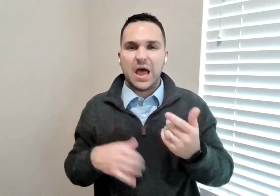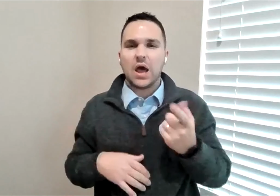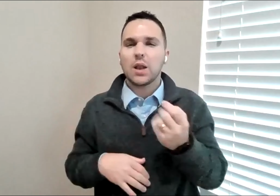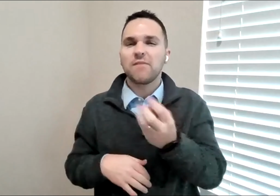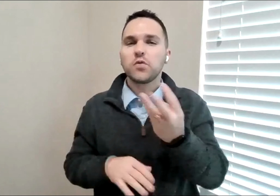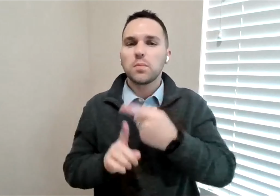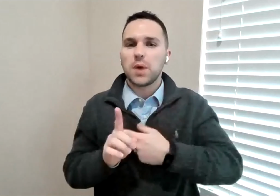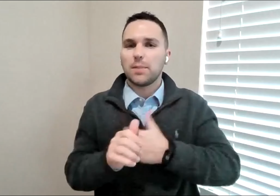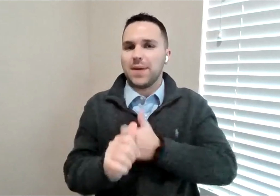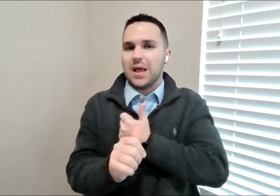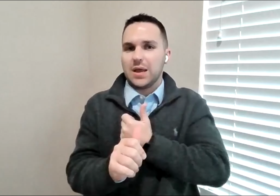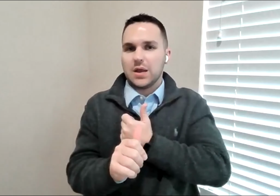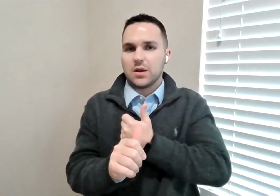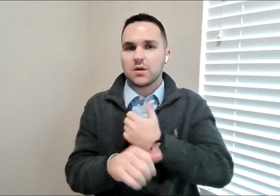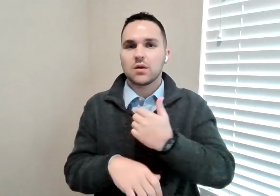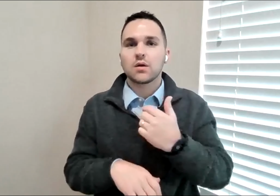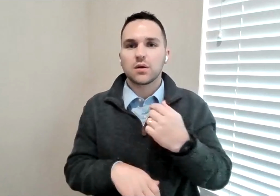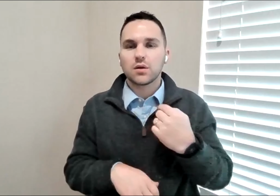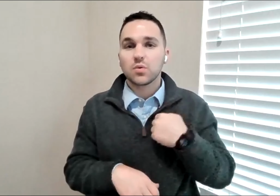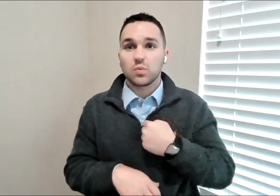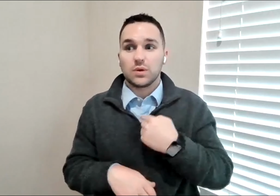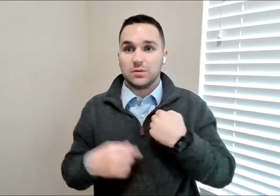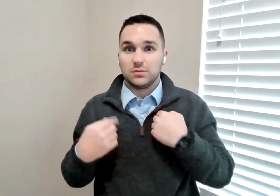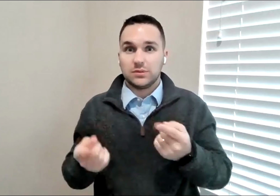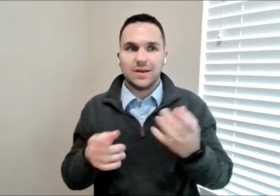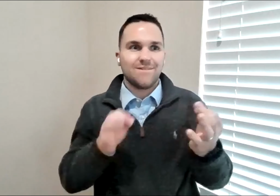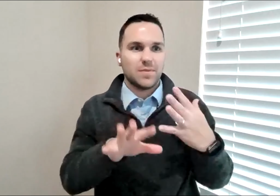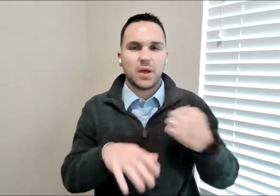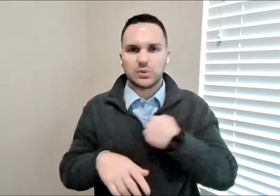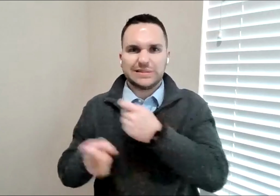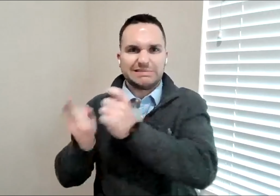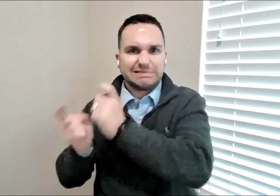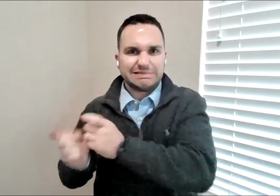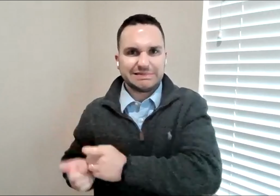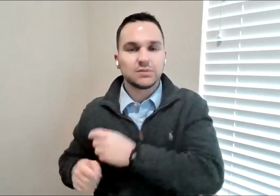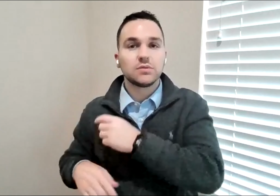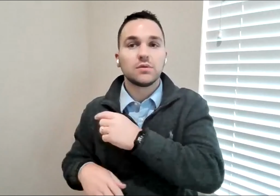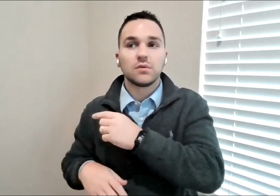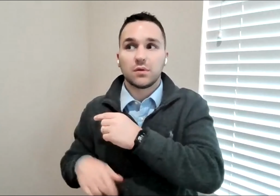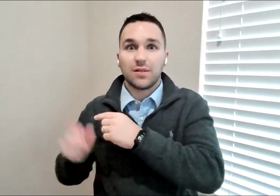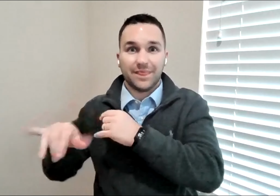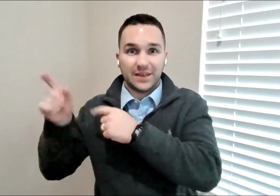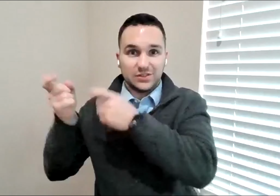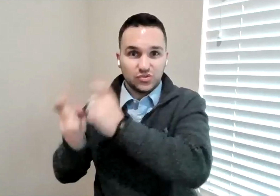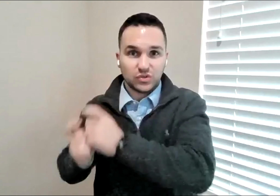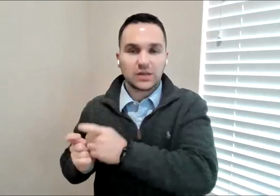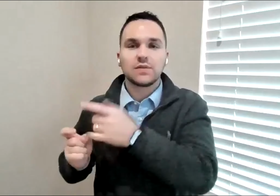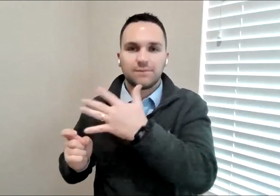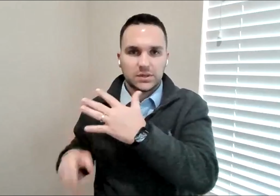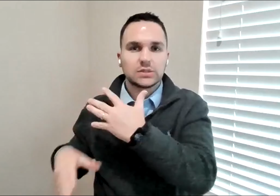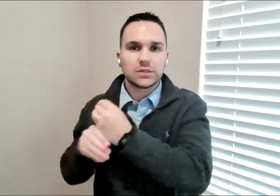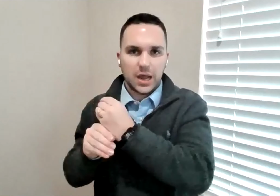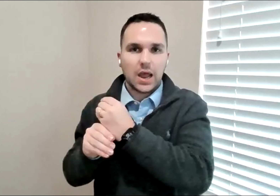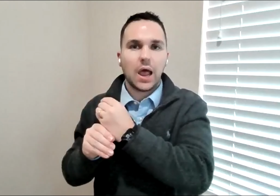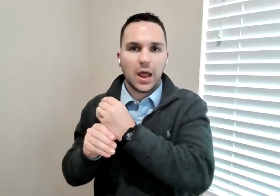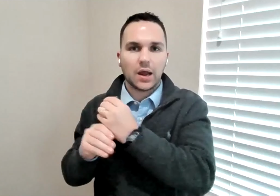point. We've now since taken stakeholder feedback and made changes. Those changes have been incorporated into these